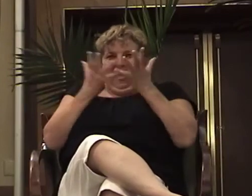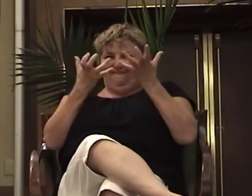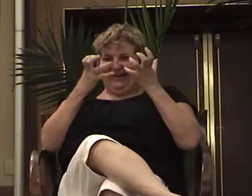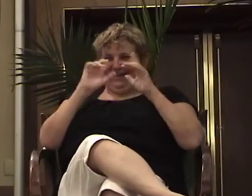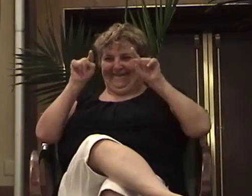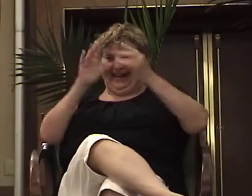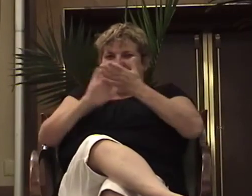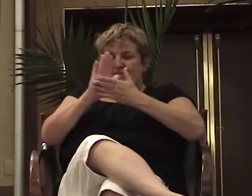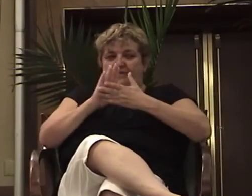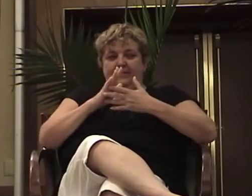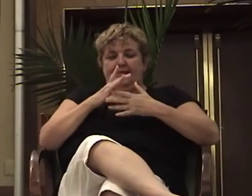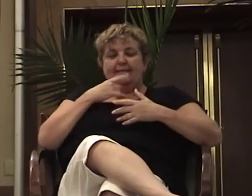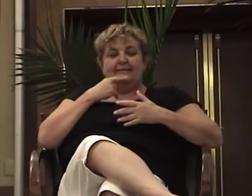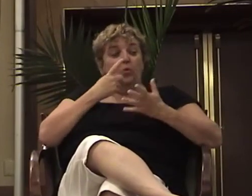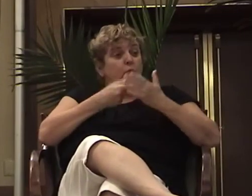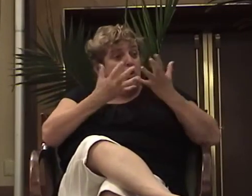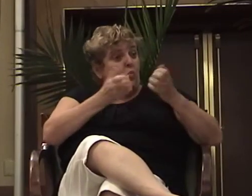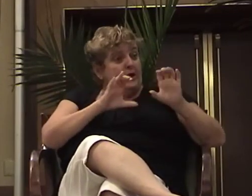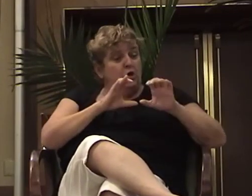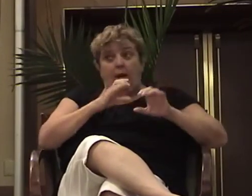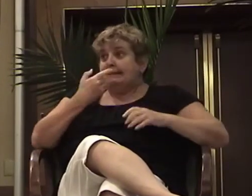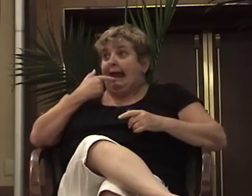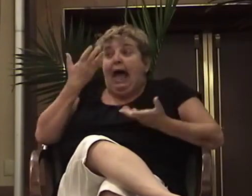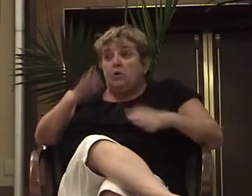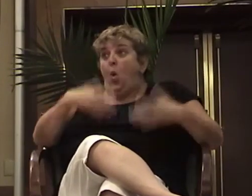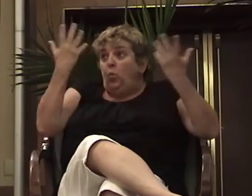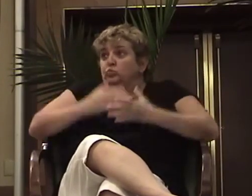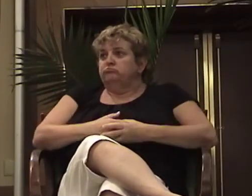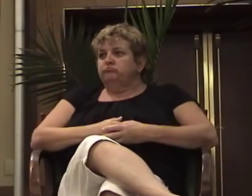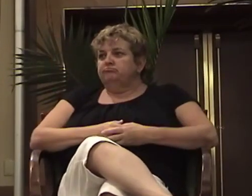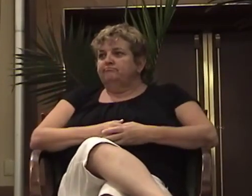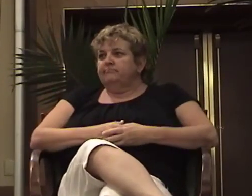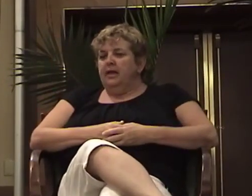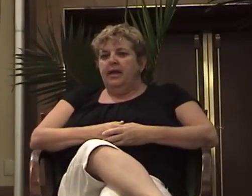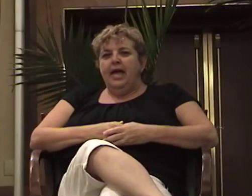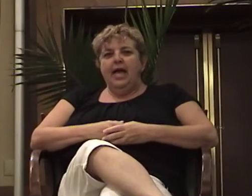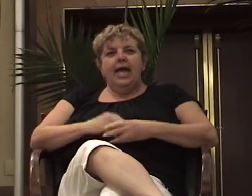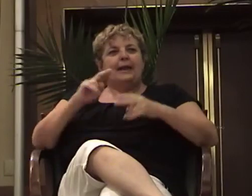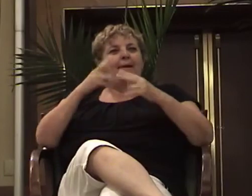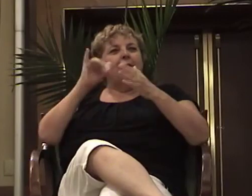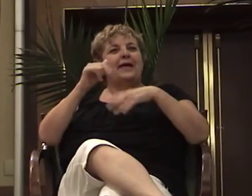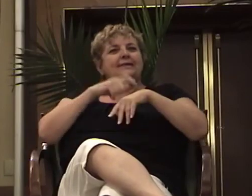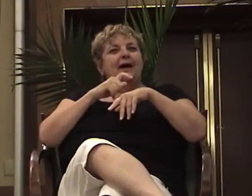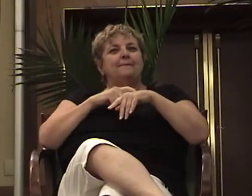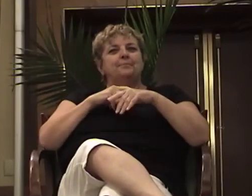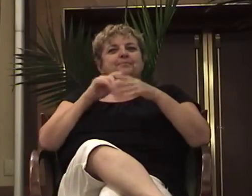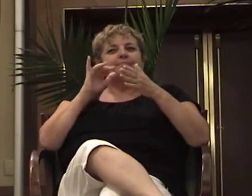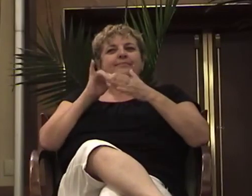And they said, well, what do you want to do? I said, I don't know. And about this time they incorporated the School of Addiction Studies.